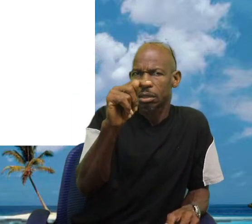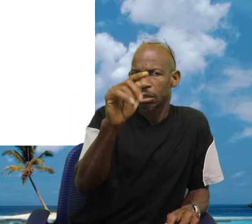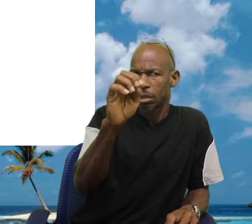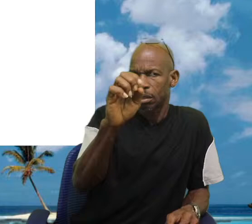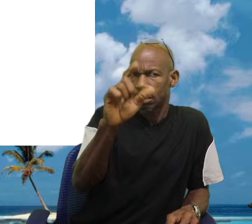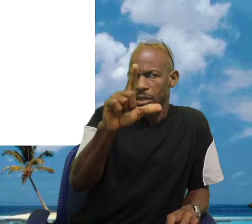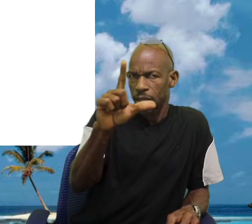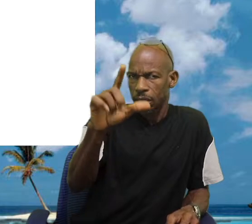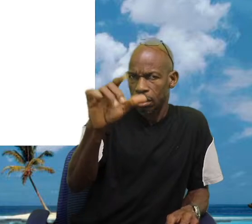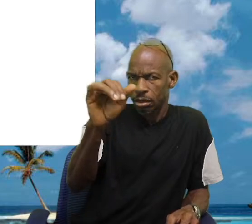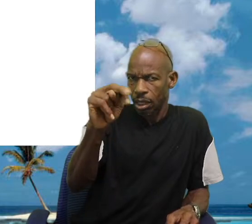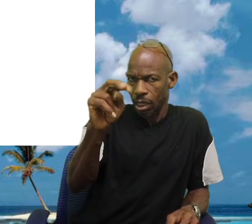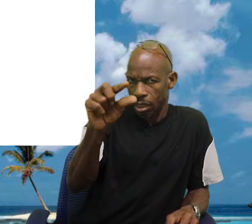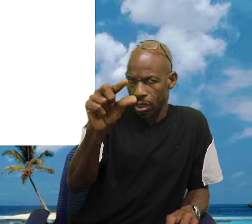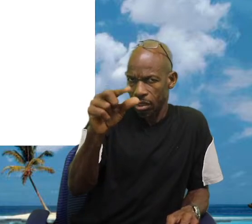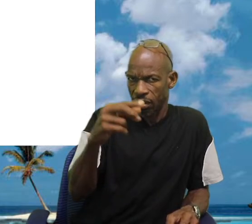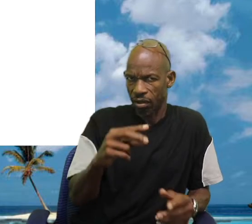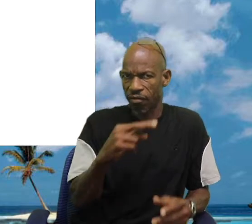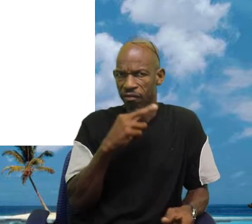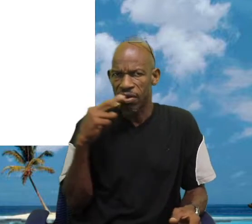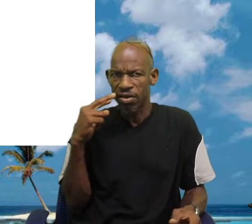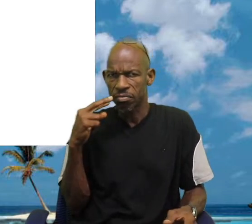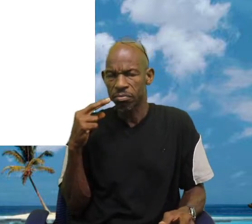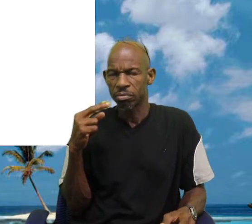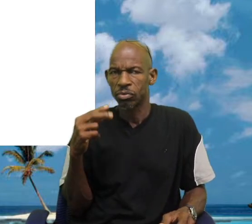new. So the